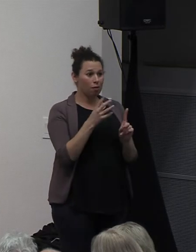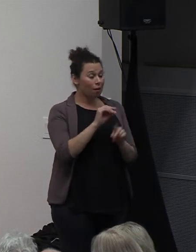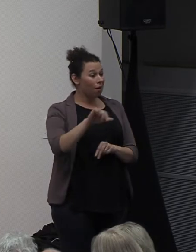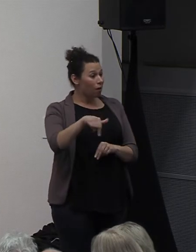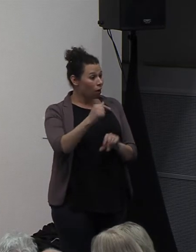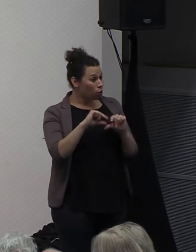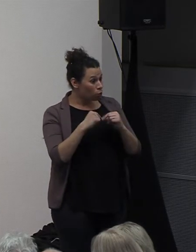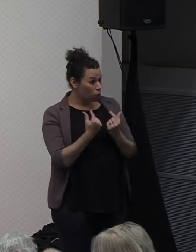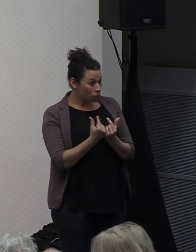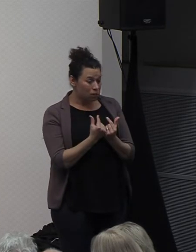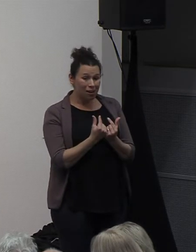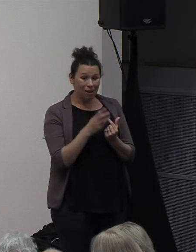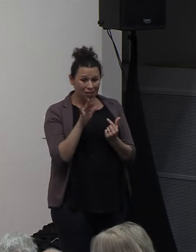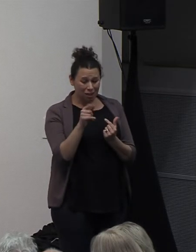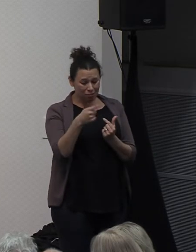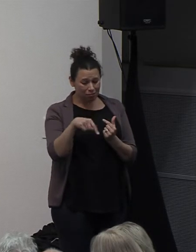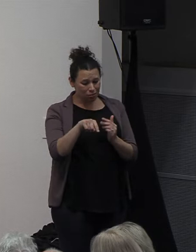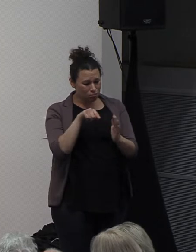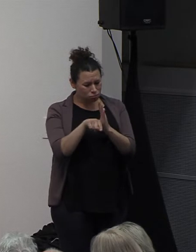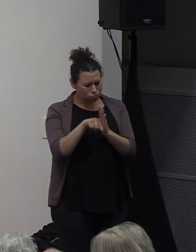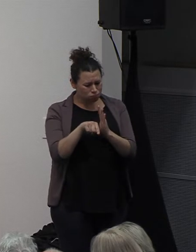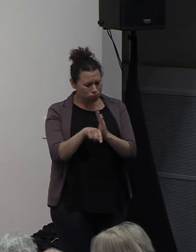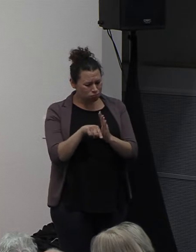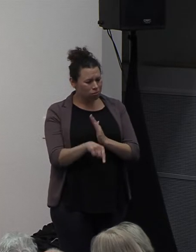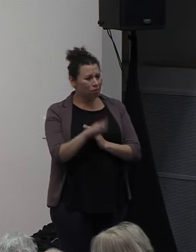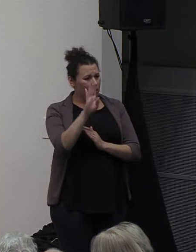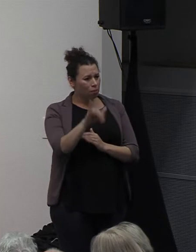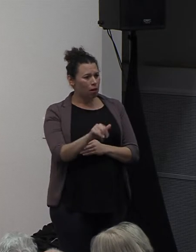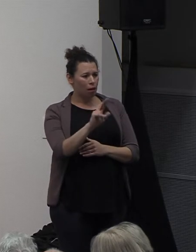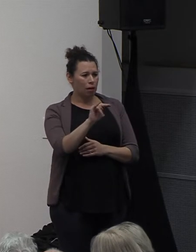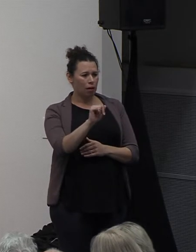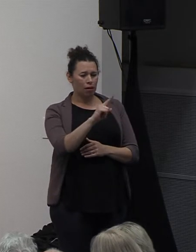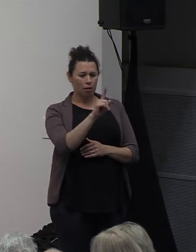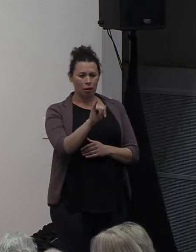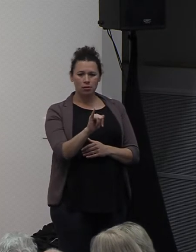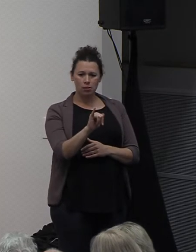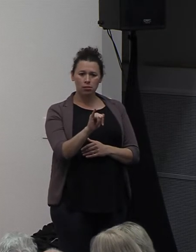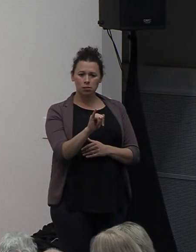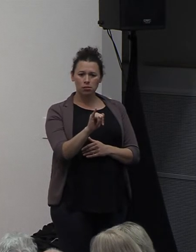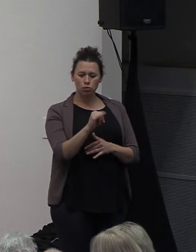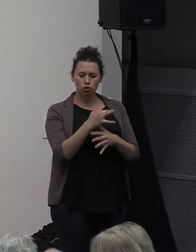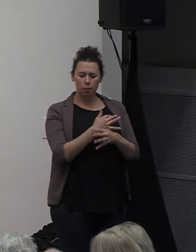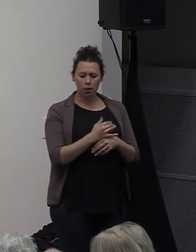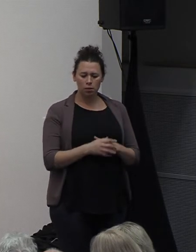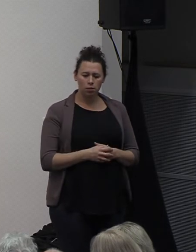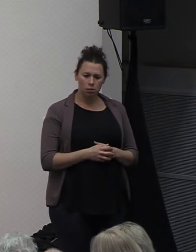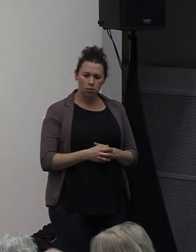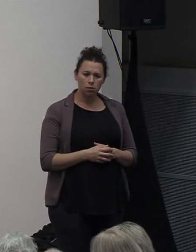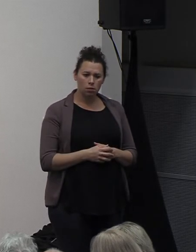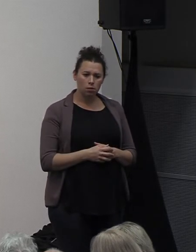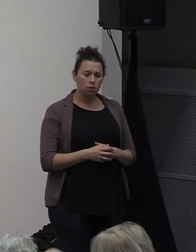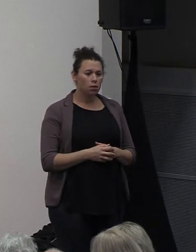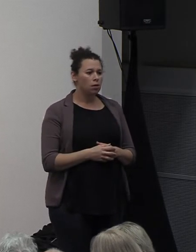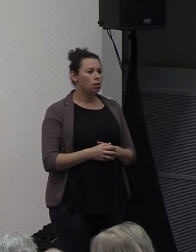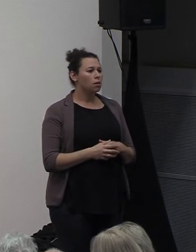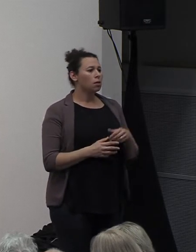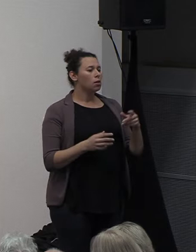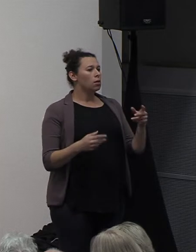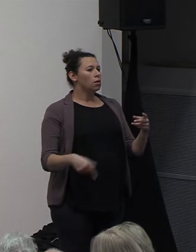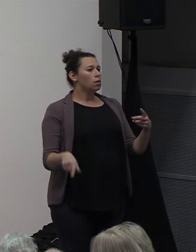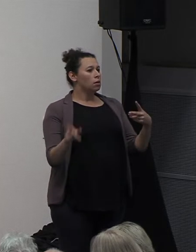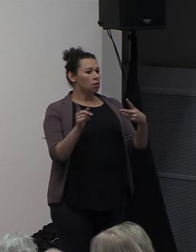marginalized groups who were murdered by Nazi Germany and its allies. The latter task makes the former